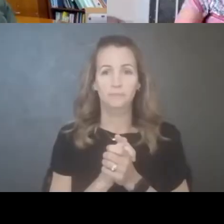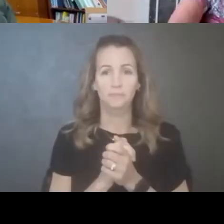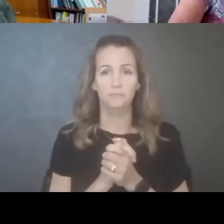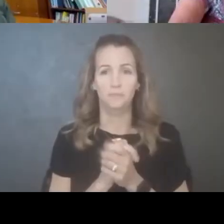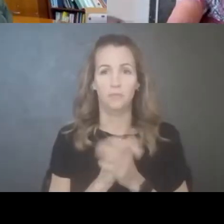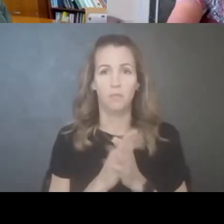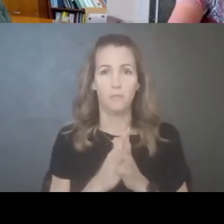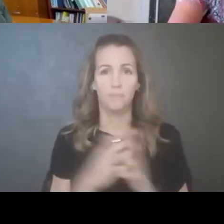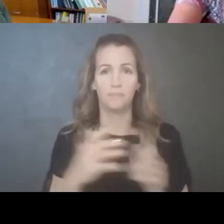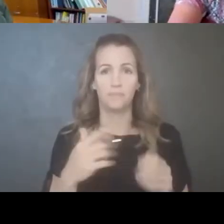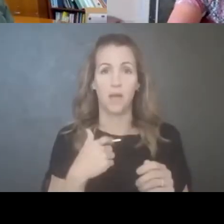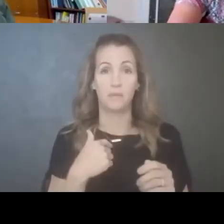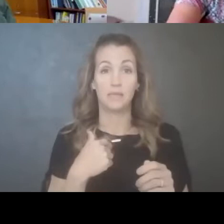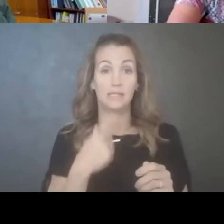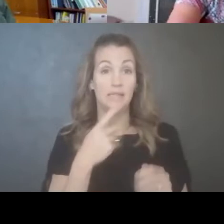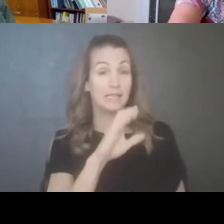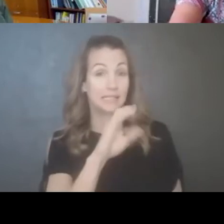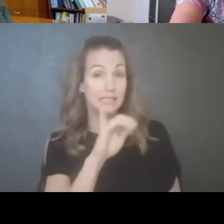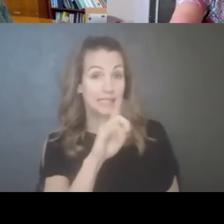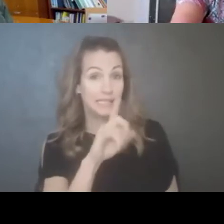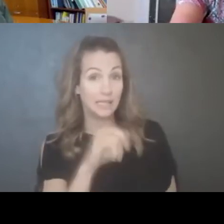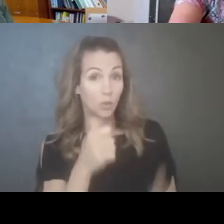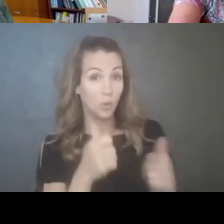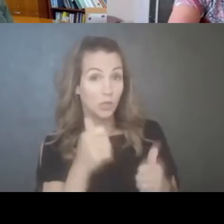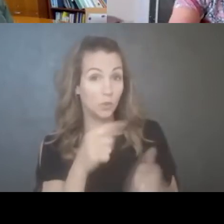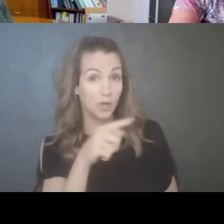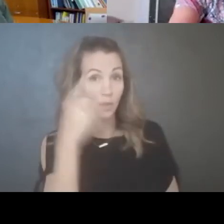I'm gonna say this one. Cindy, which one do you think this one is?